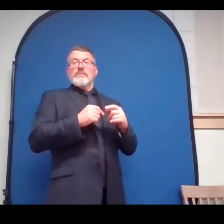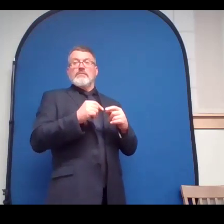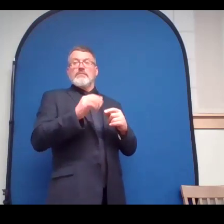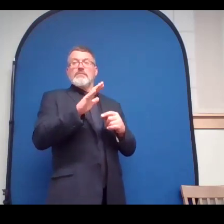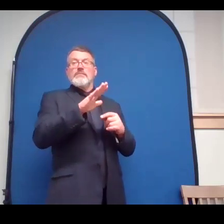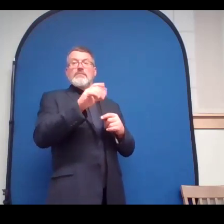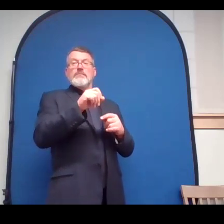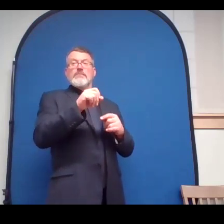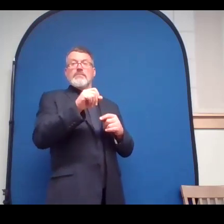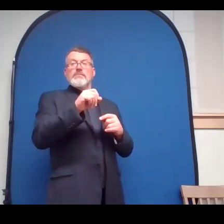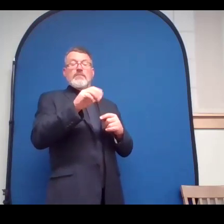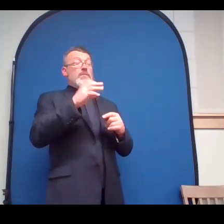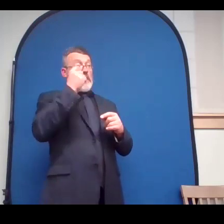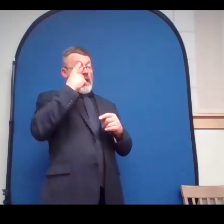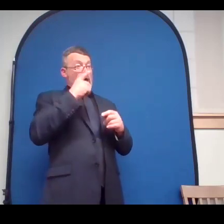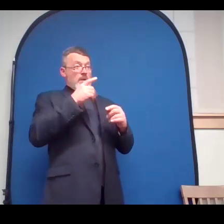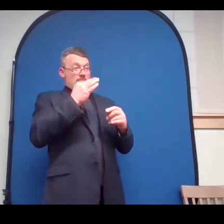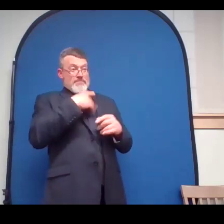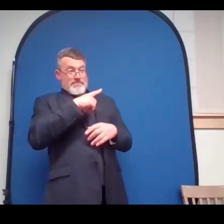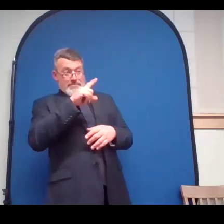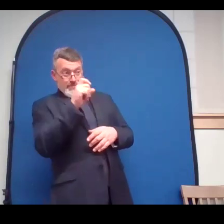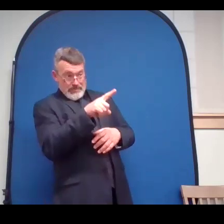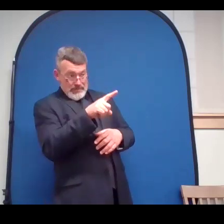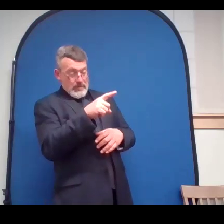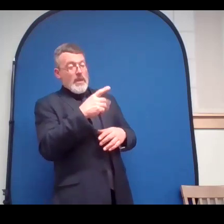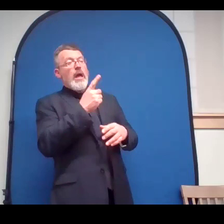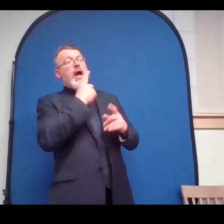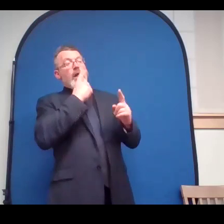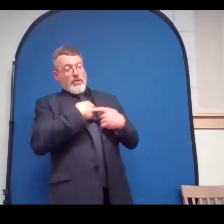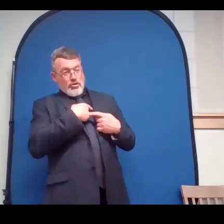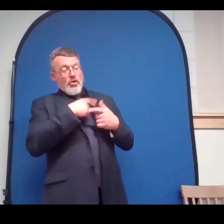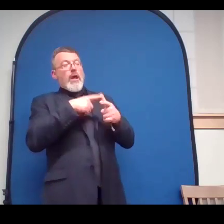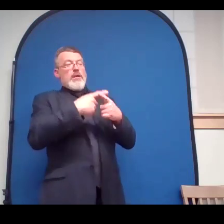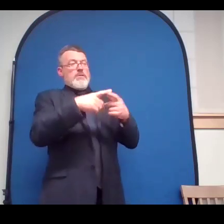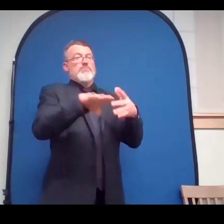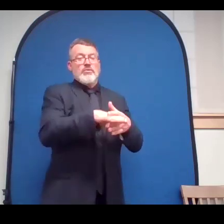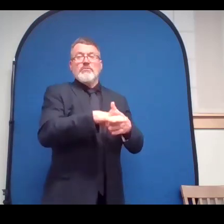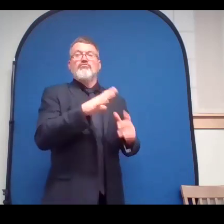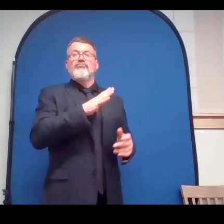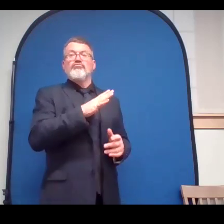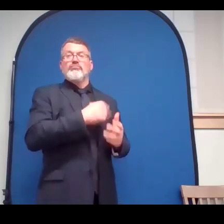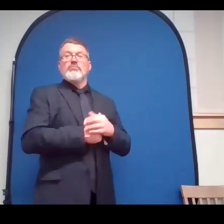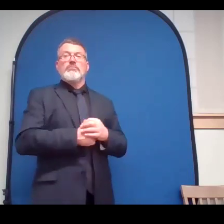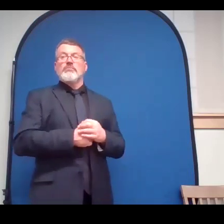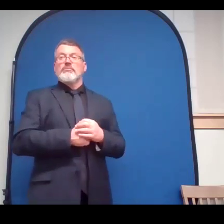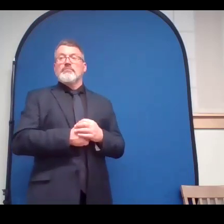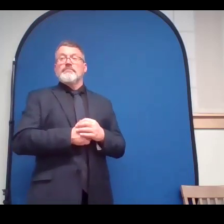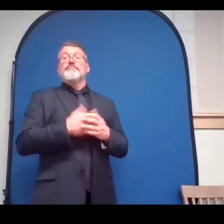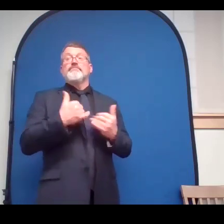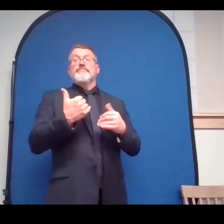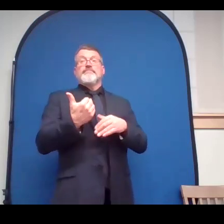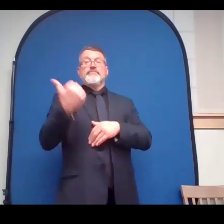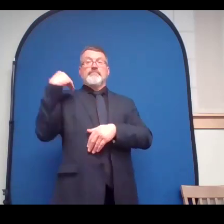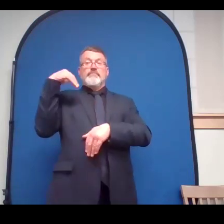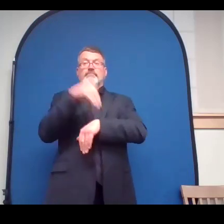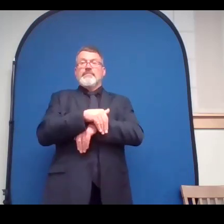We got some texts this morning or last night, and we haven't really had a chance